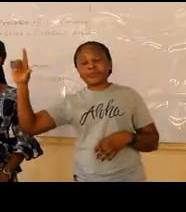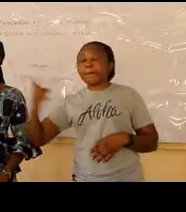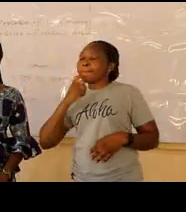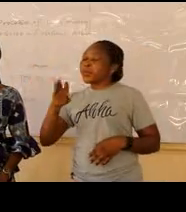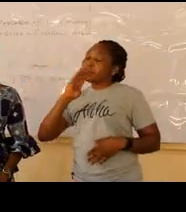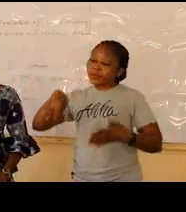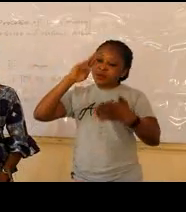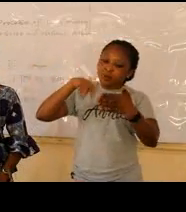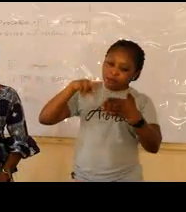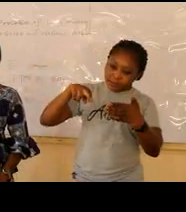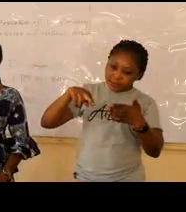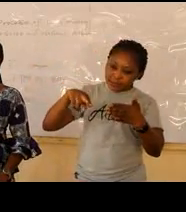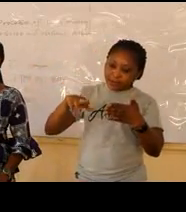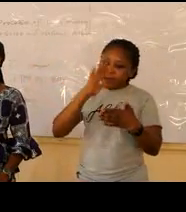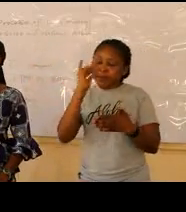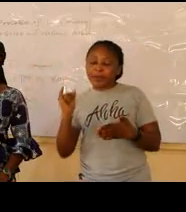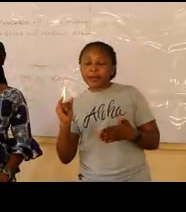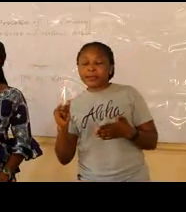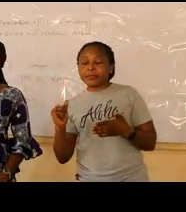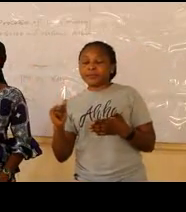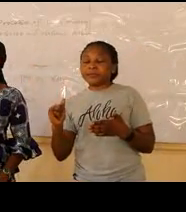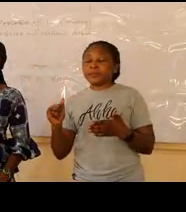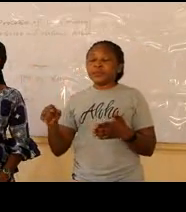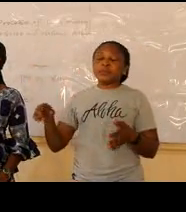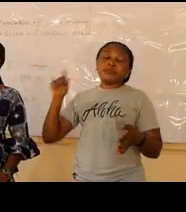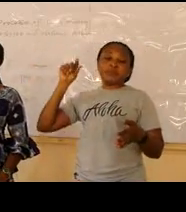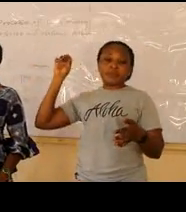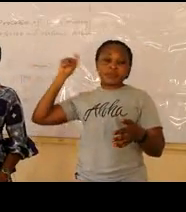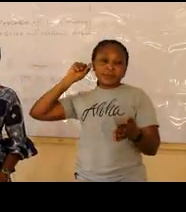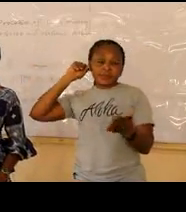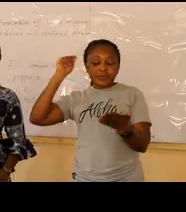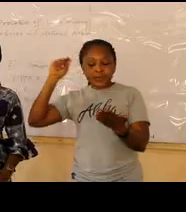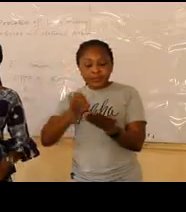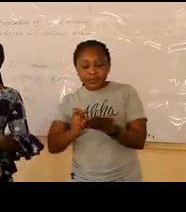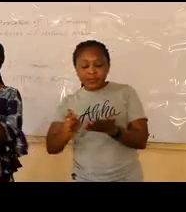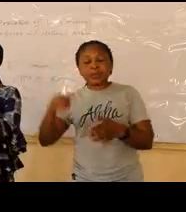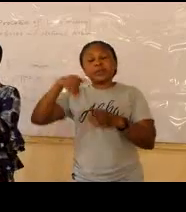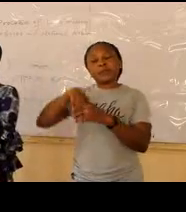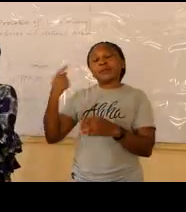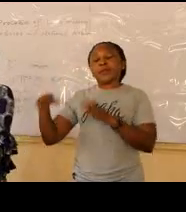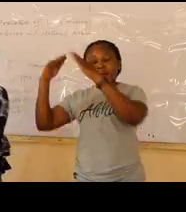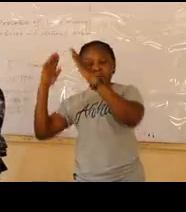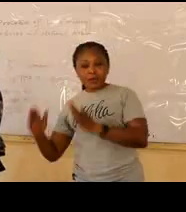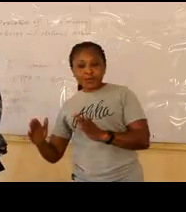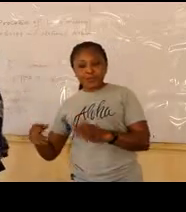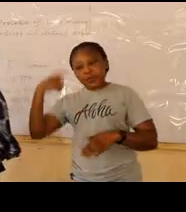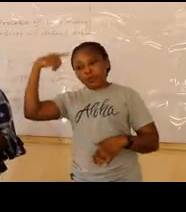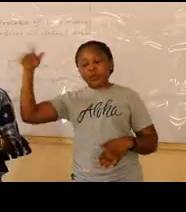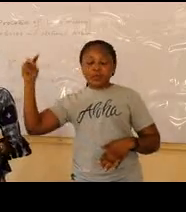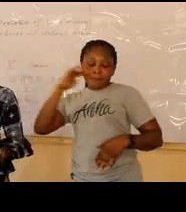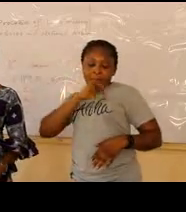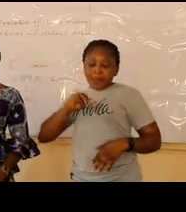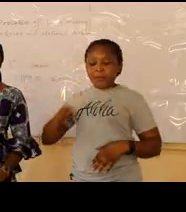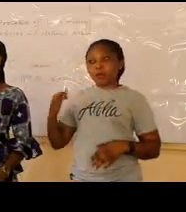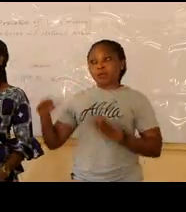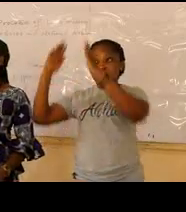the reason why this thing should be read is for what? For the members of the house to know the title of the